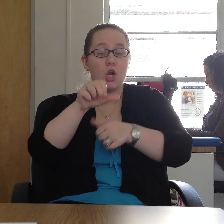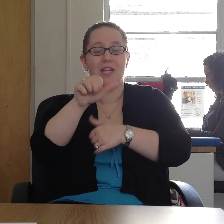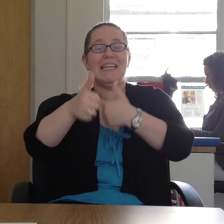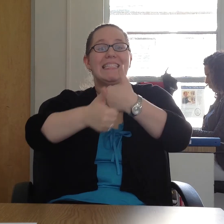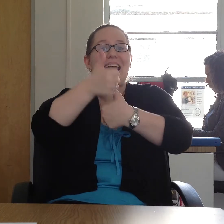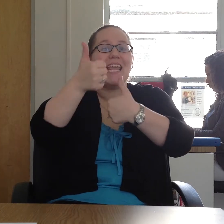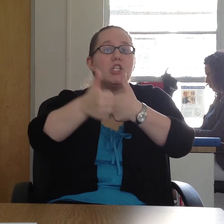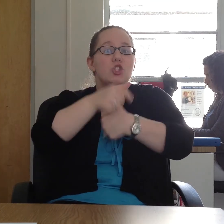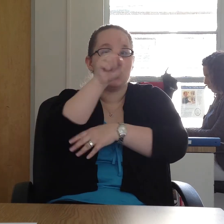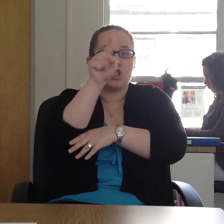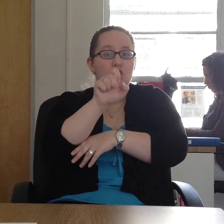The temperatures they use.